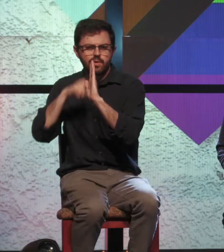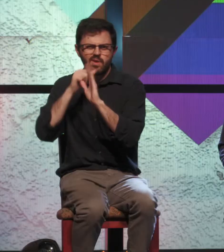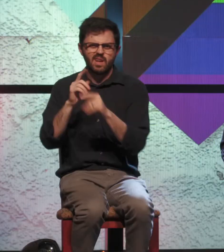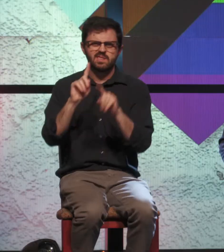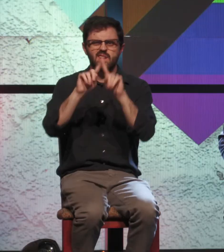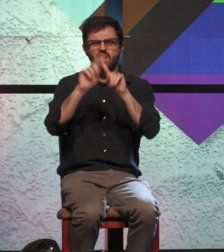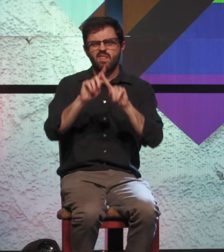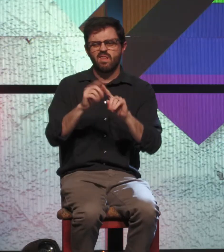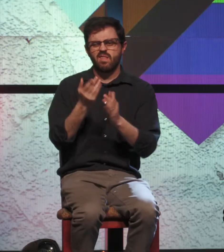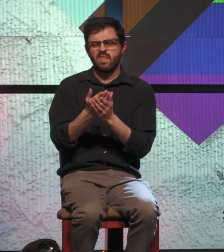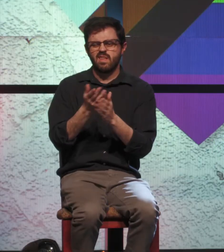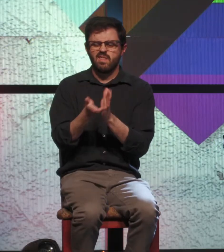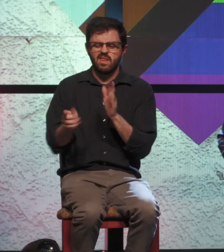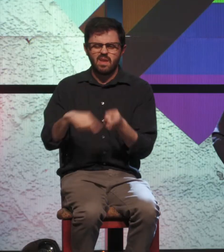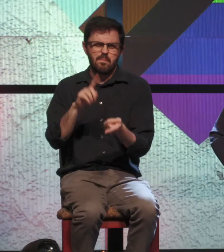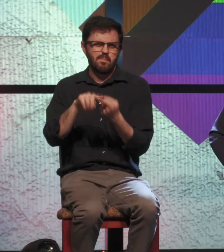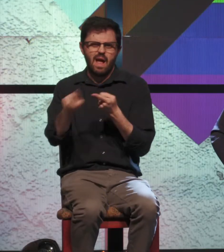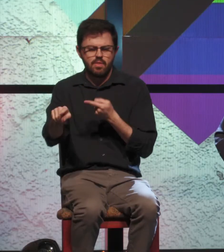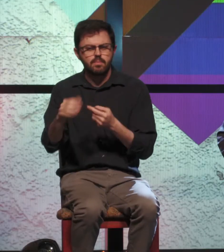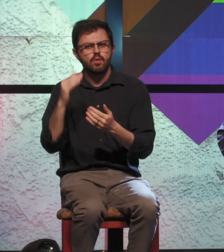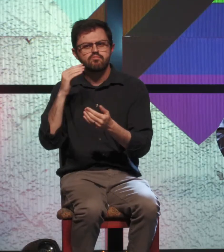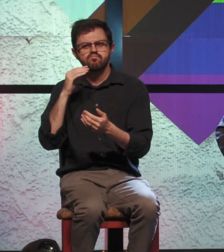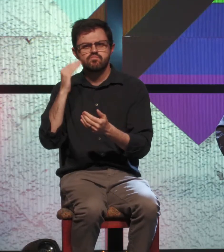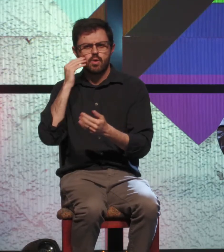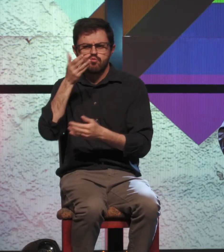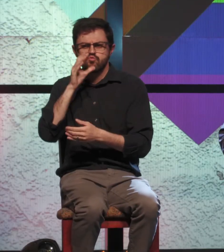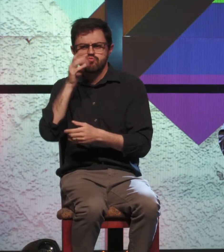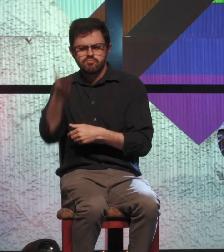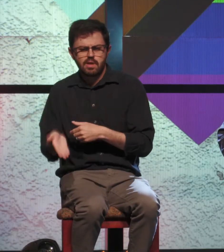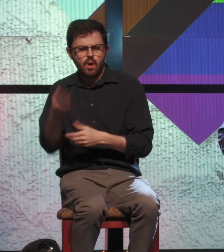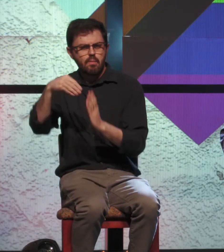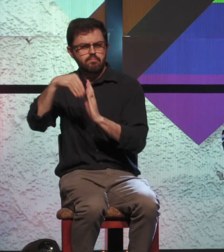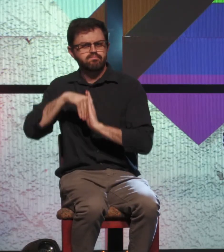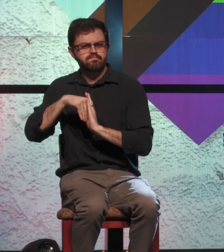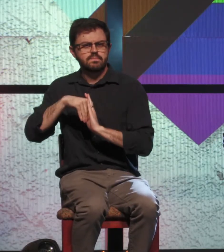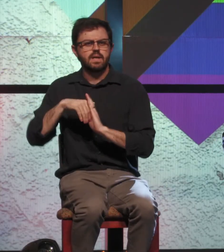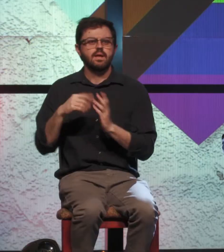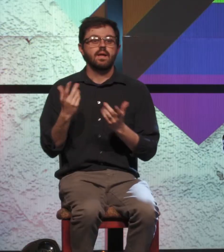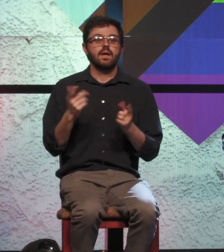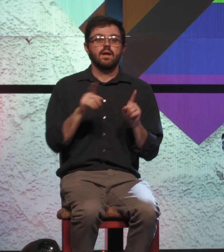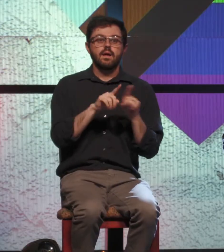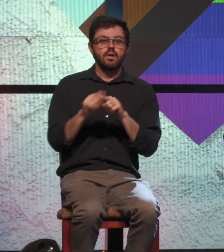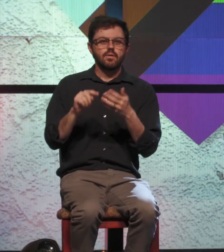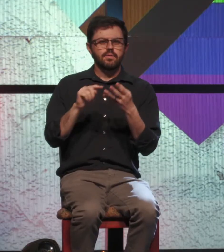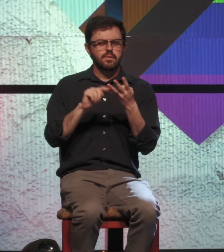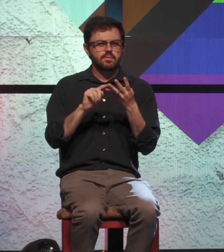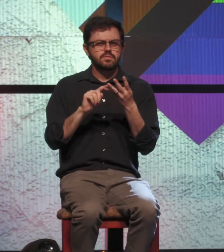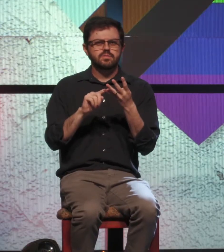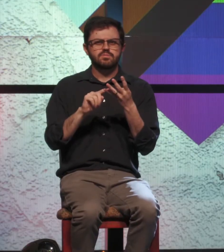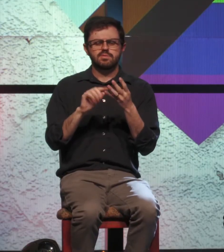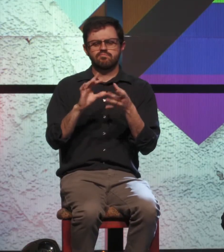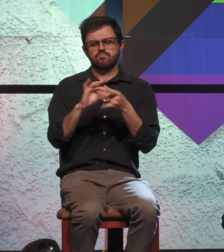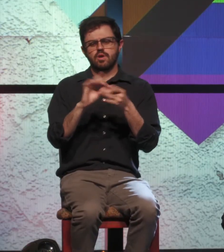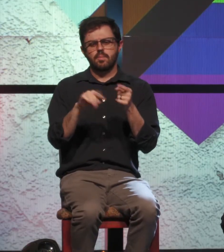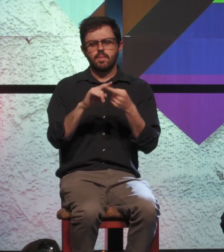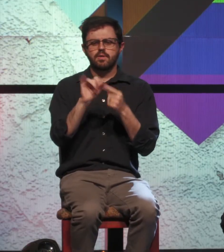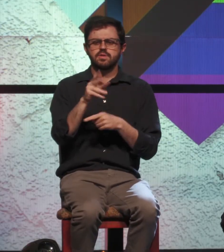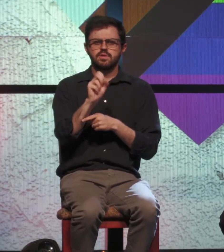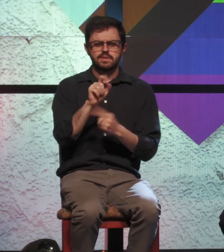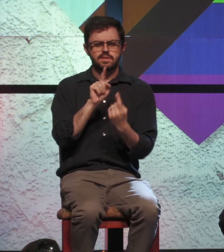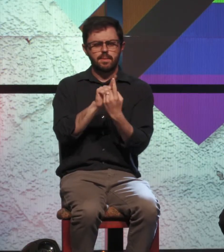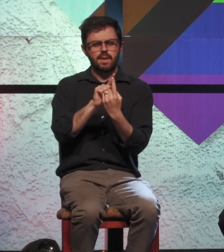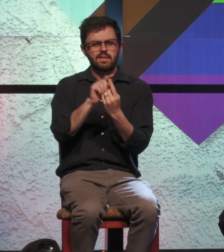week, we talked about Jesus and this encounter that he had with a guy named Zacchaeus, and how when Jesus used the